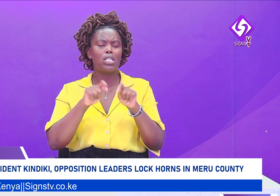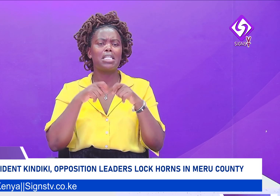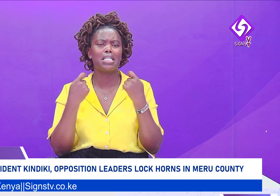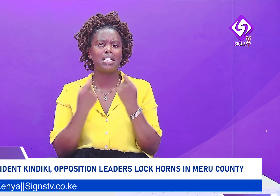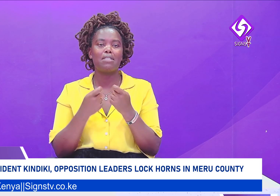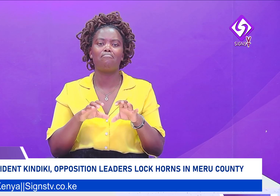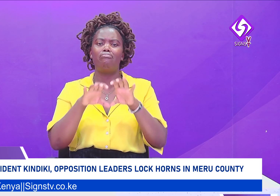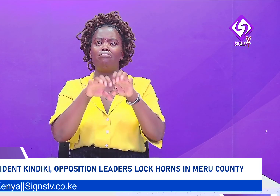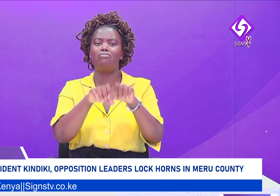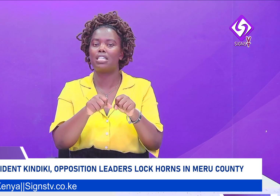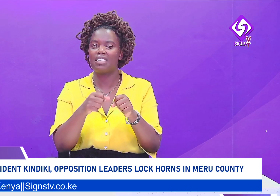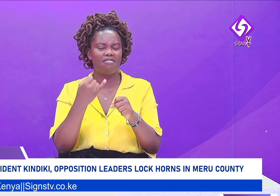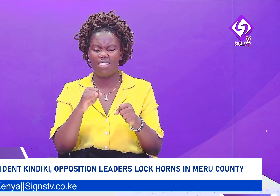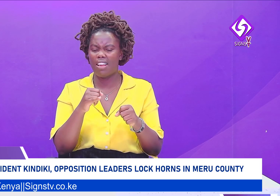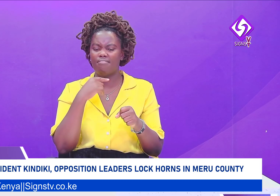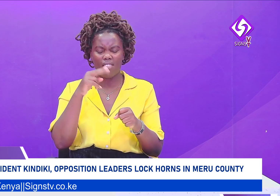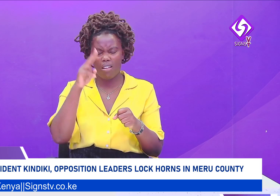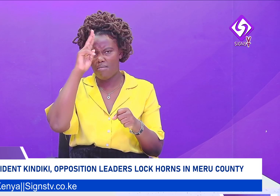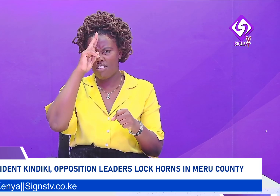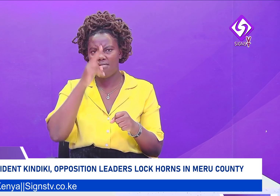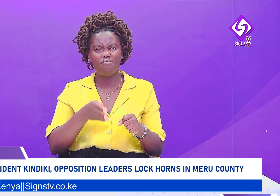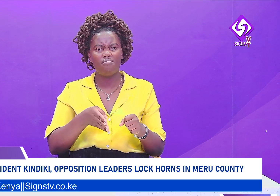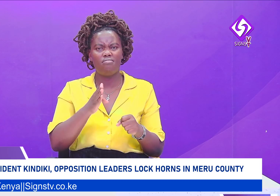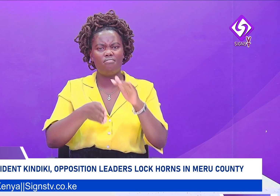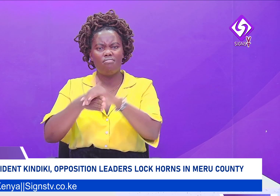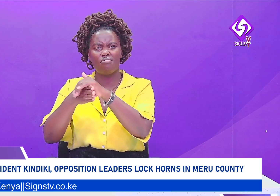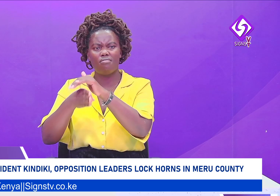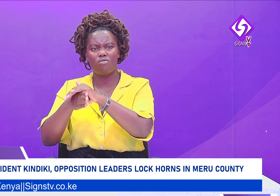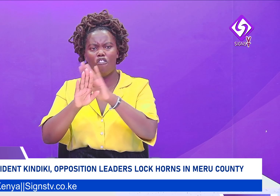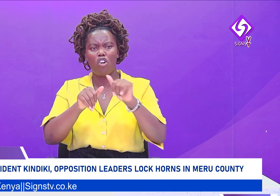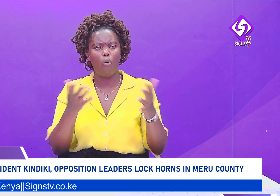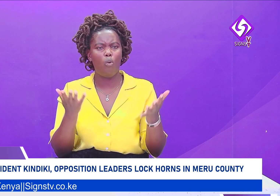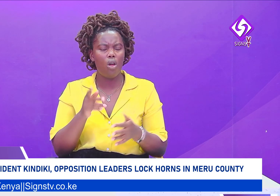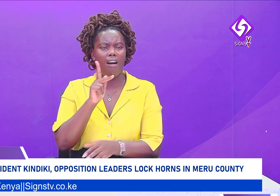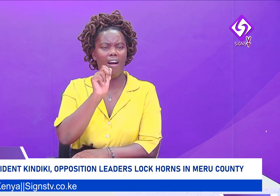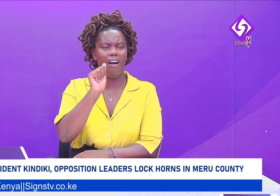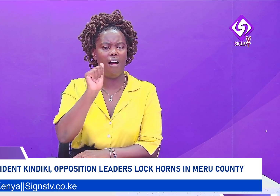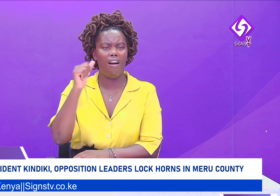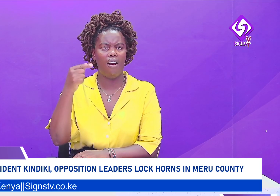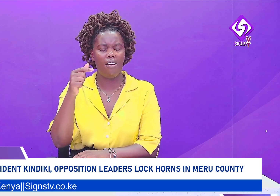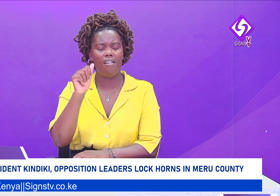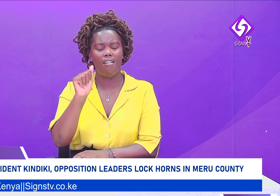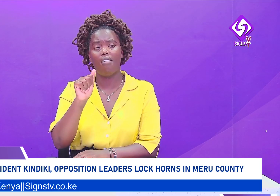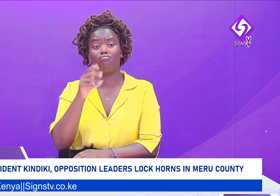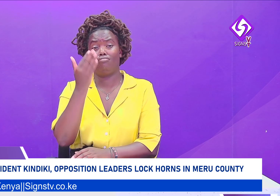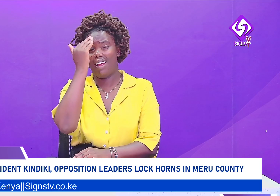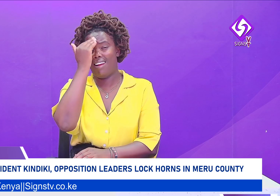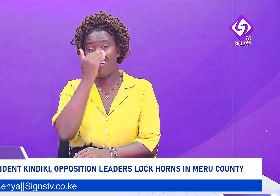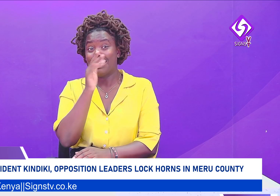Sunday service in Meru County, after the opposition advance team was